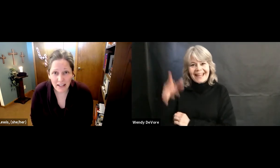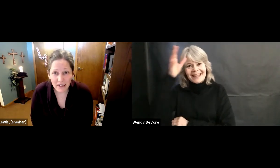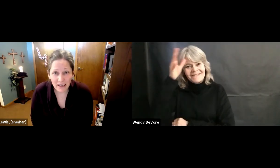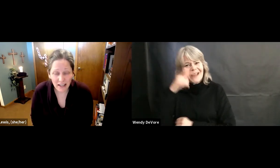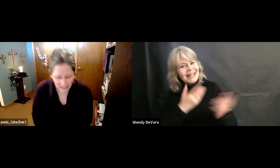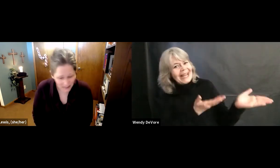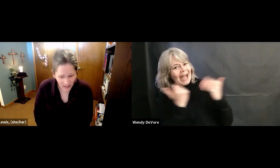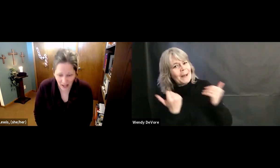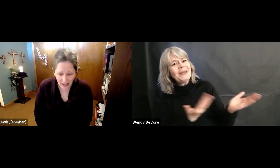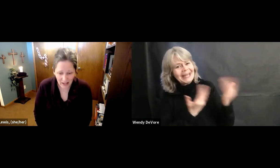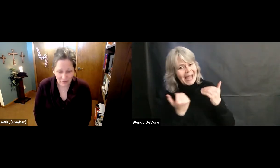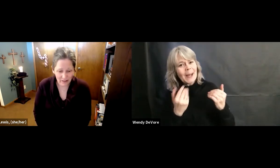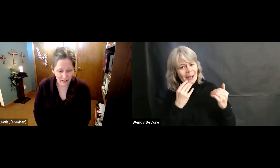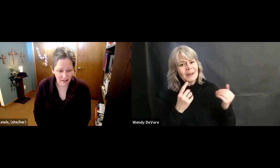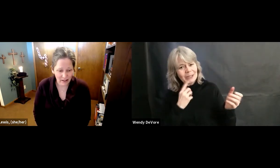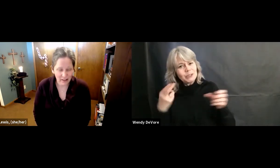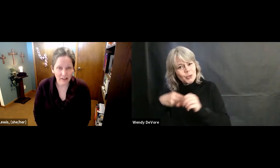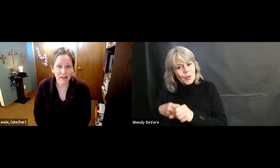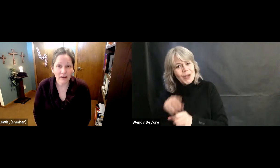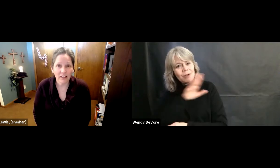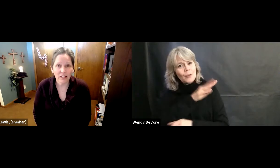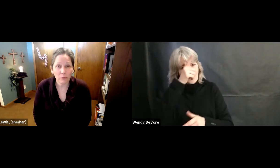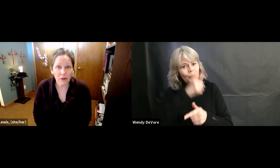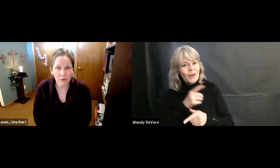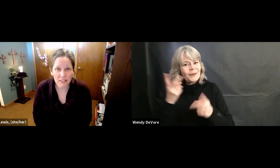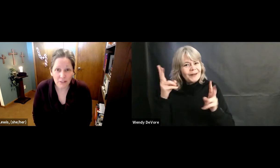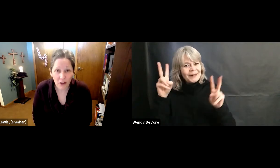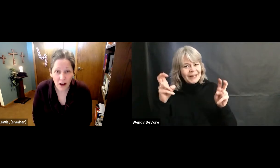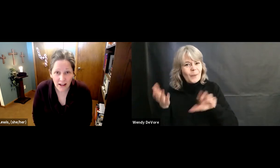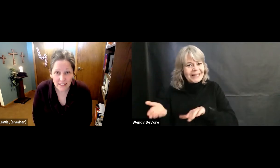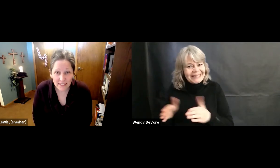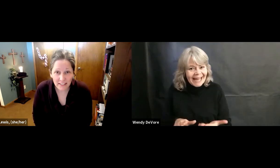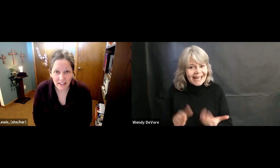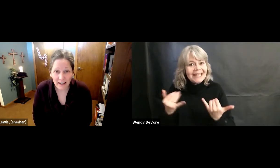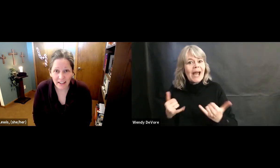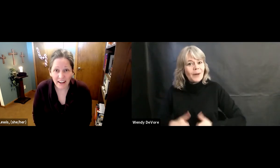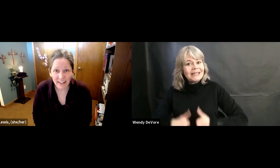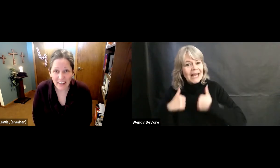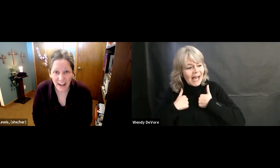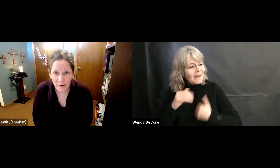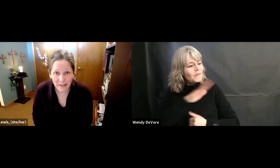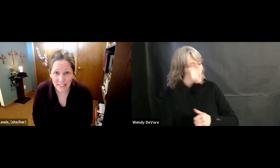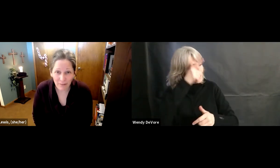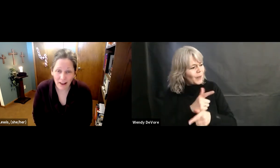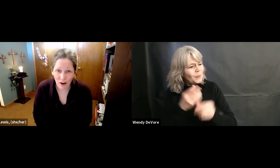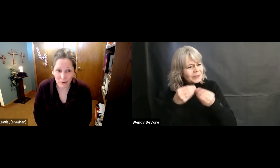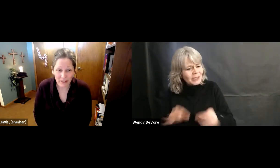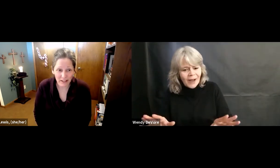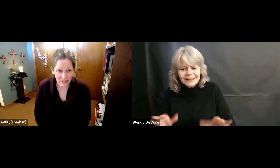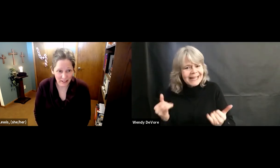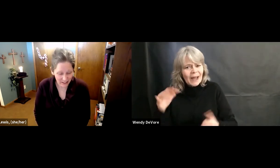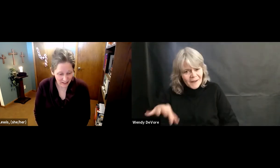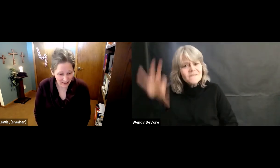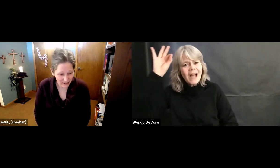dead and is alive. Your brother was lost and now he's found.